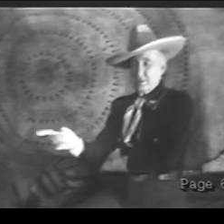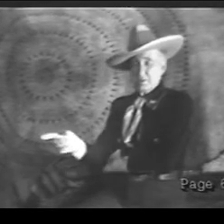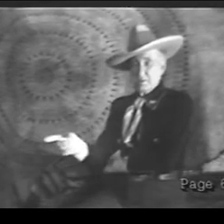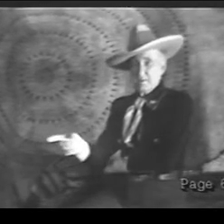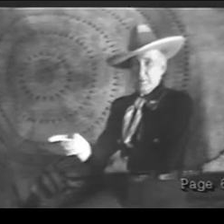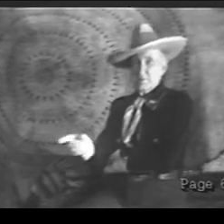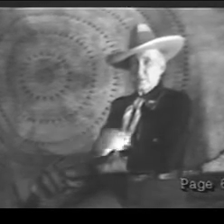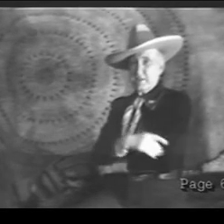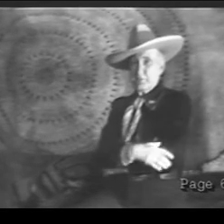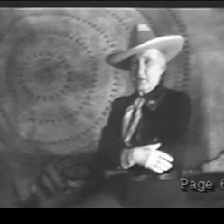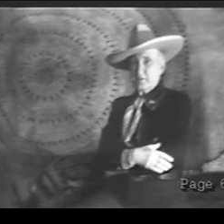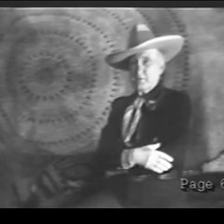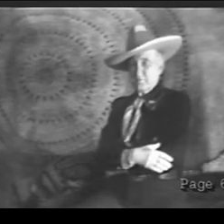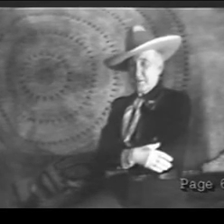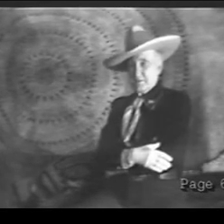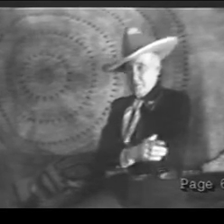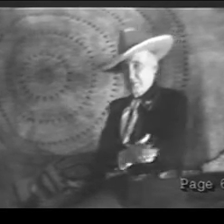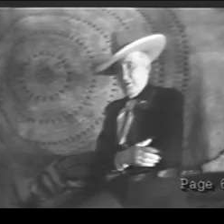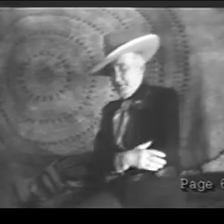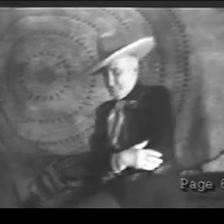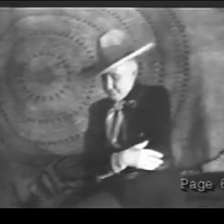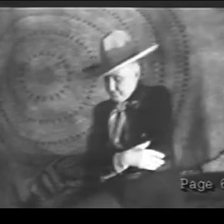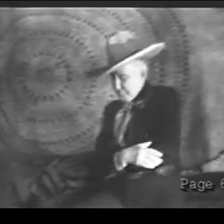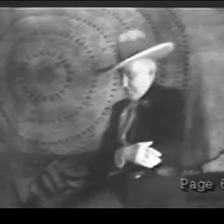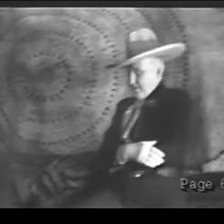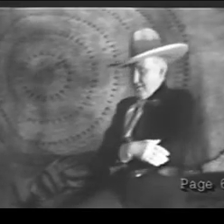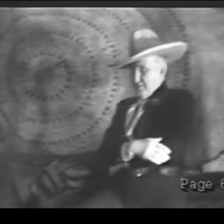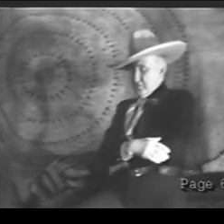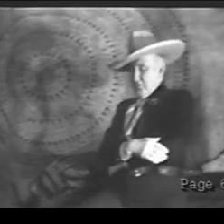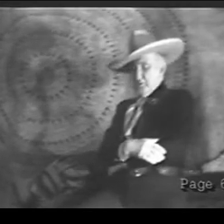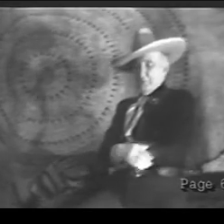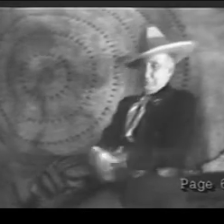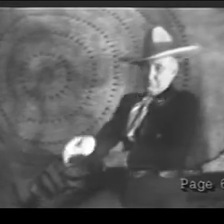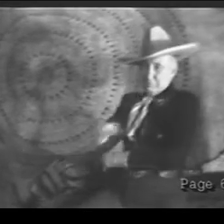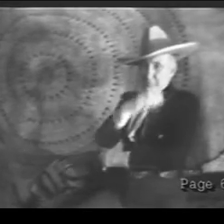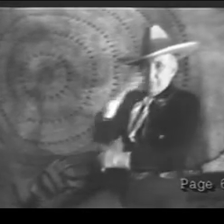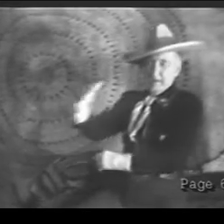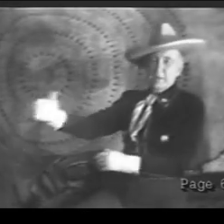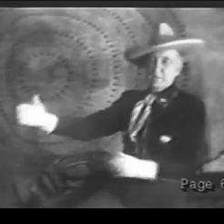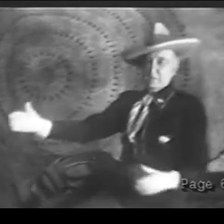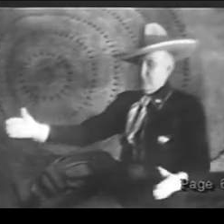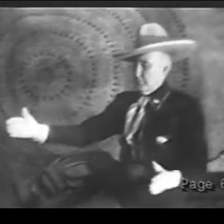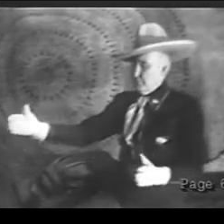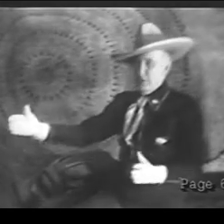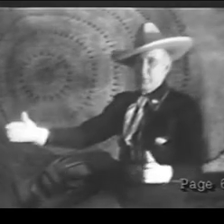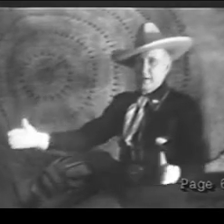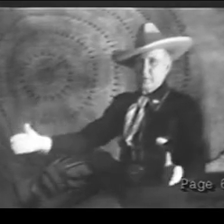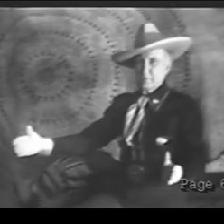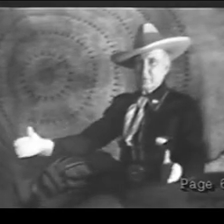assistant stage manager will take them out there. So I said, fine. So they had out a big charabanc